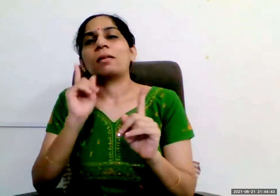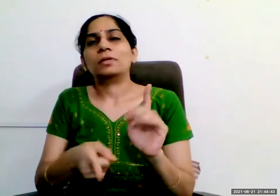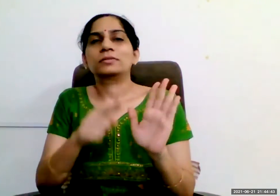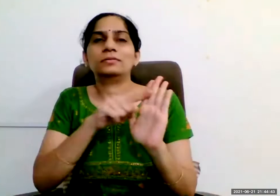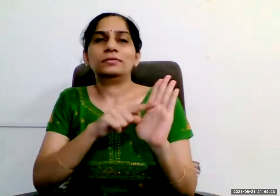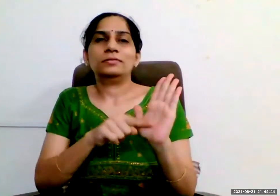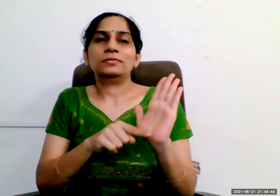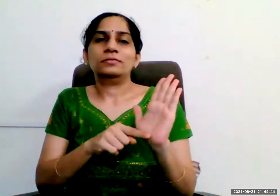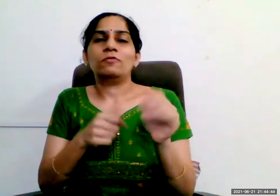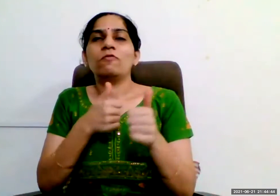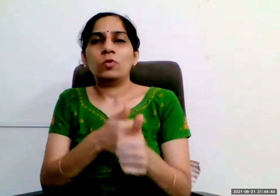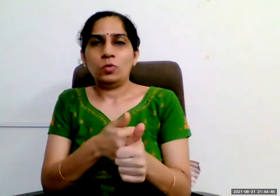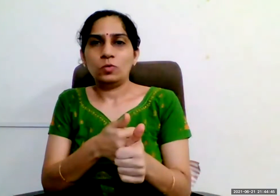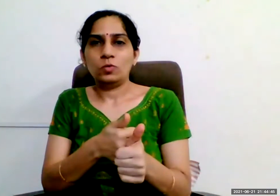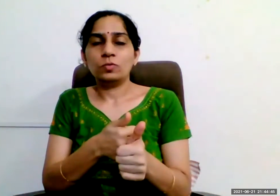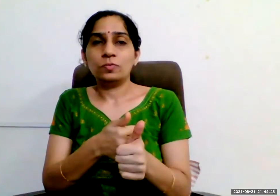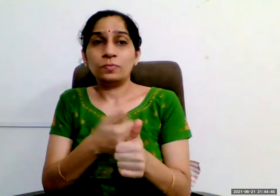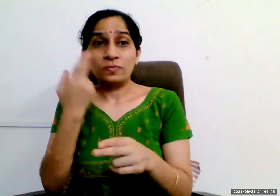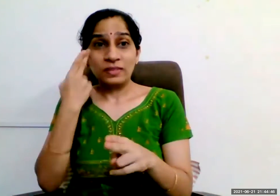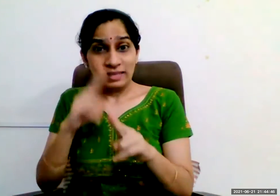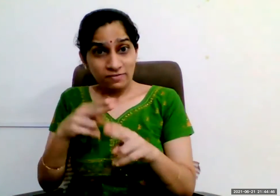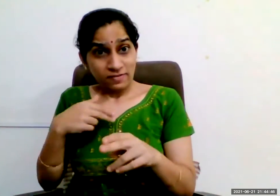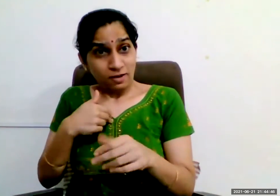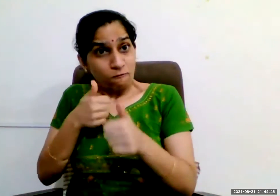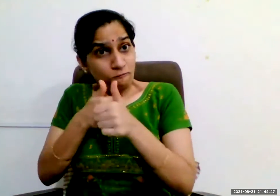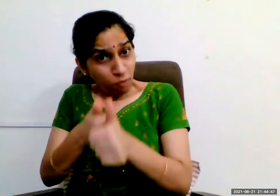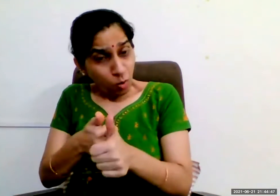so that we can be differentiated from animals.